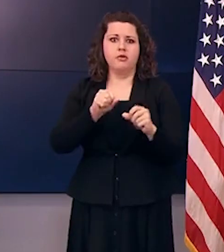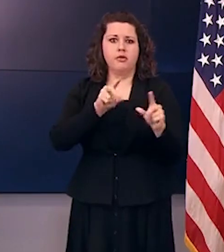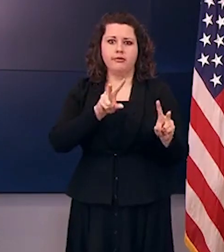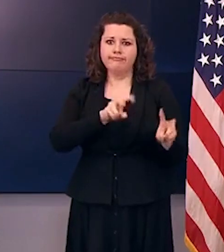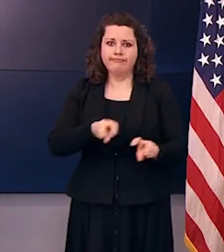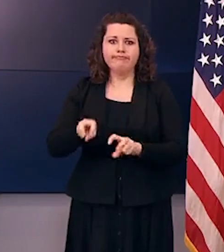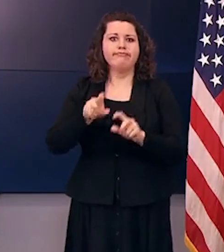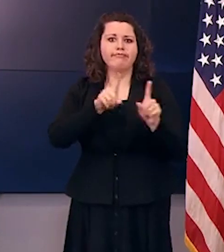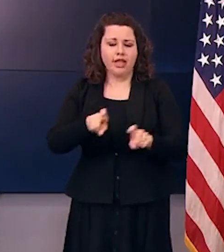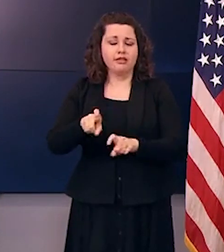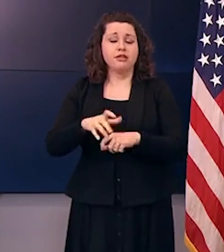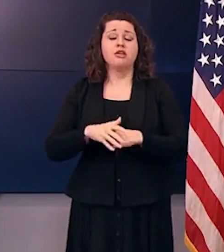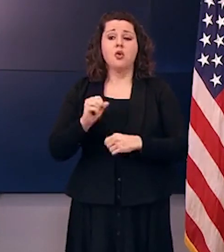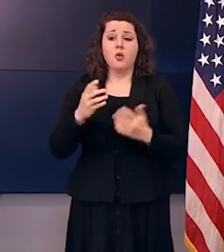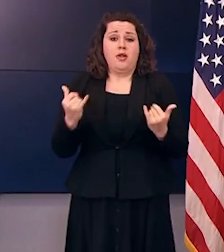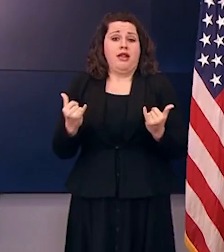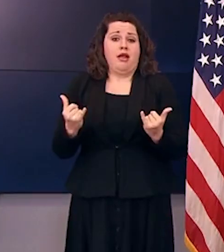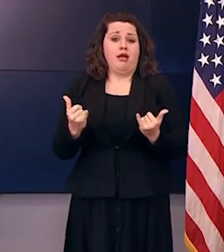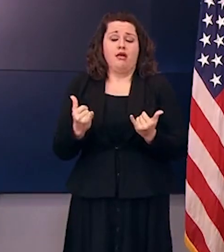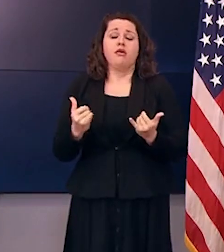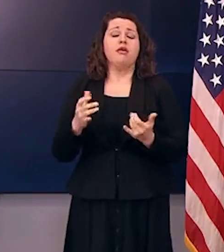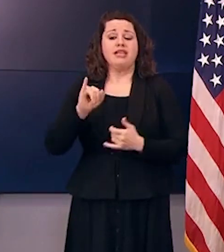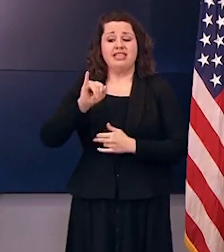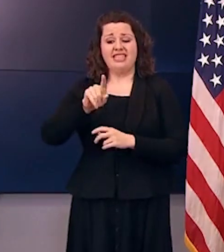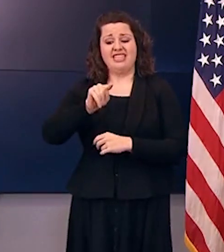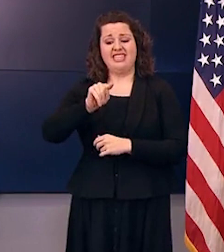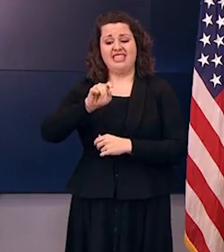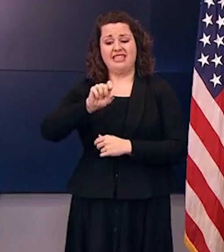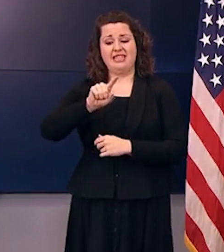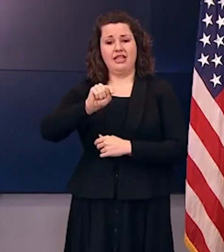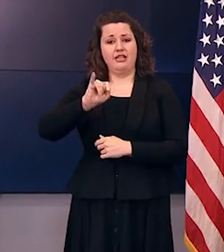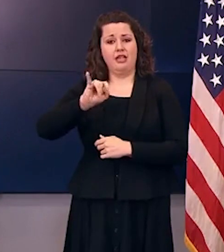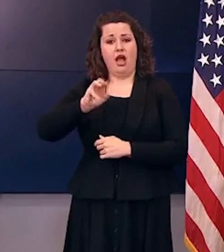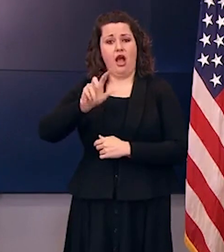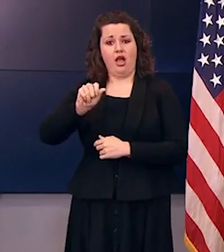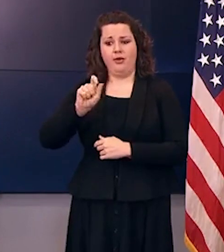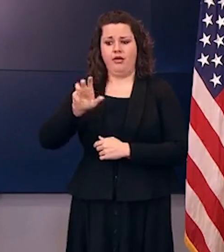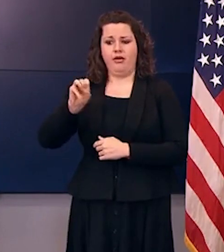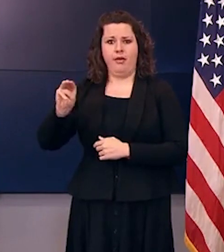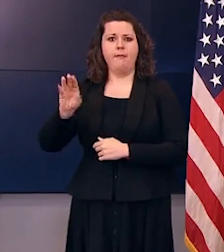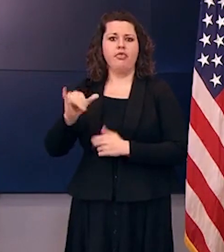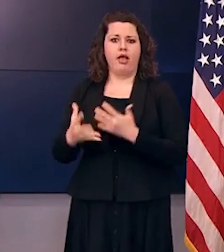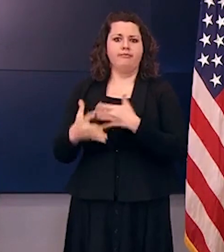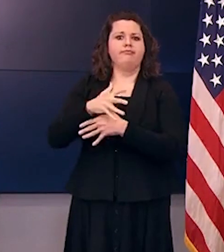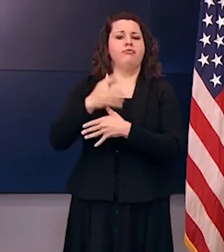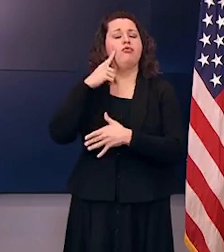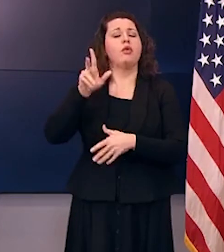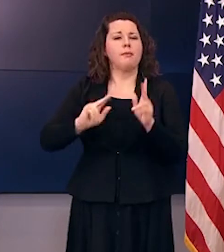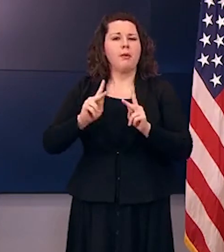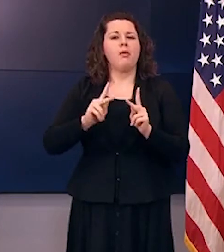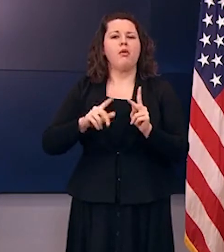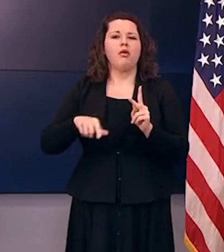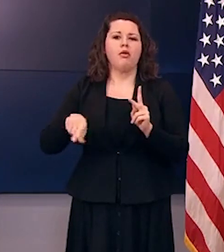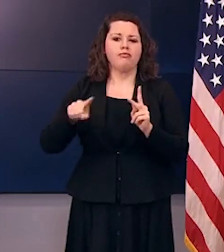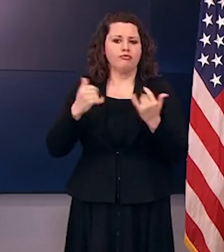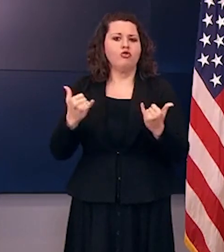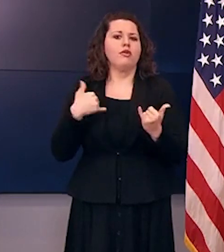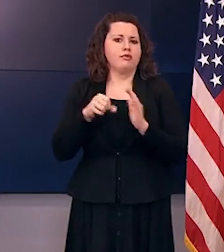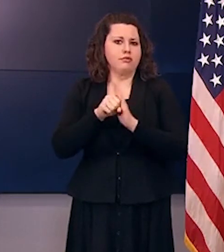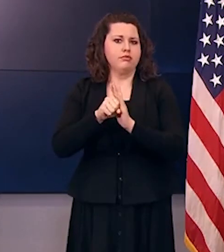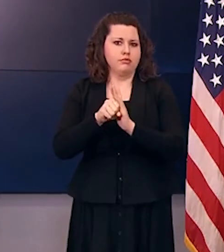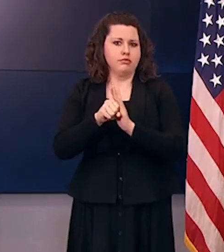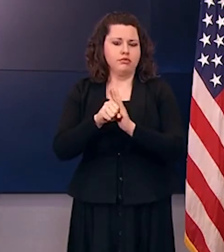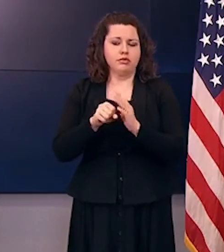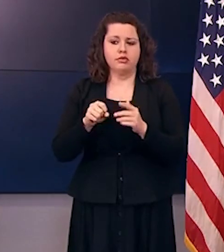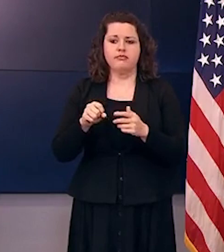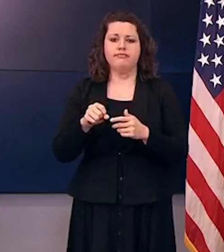this time, Test Iowa is being prioritized for those who currently have symptoms,